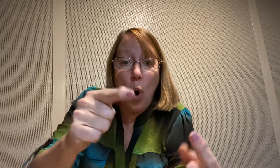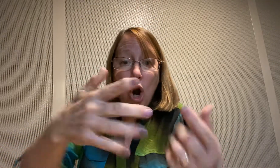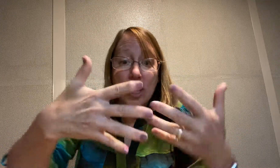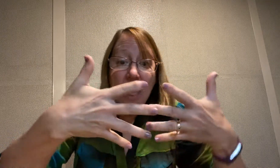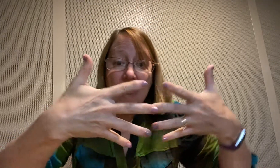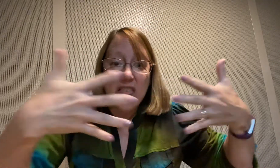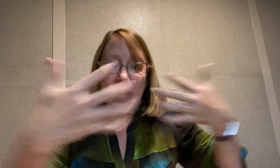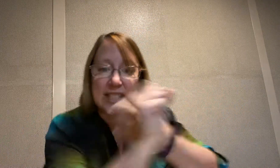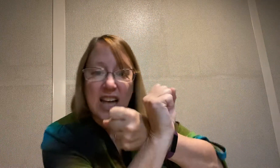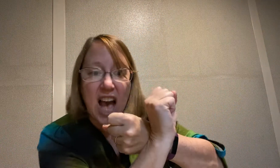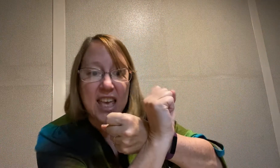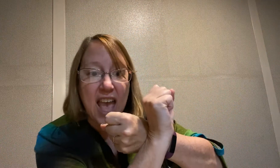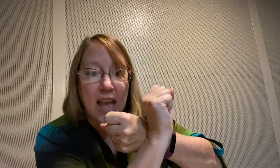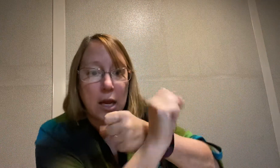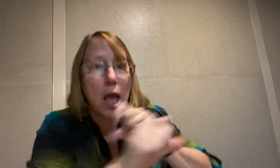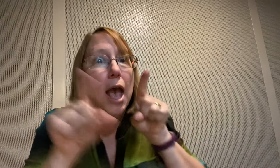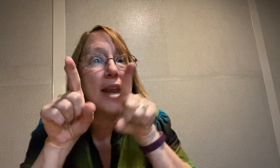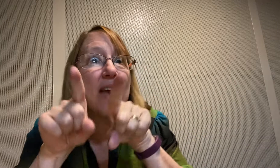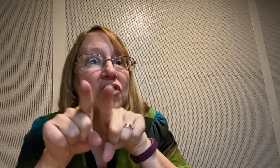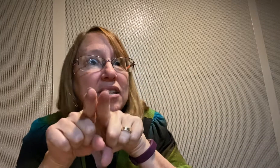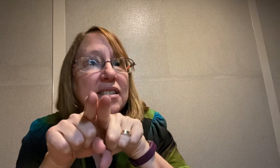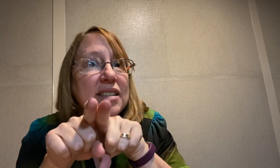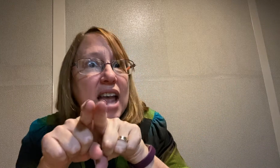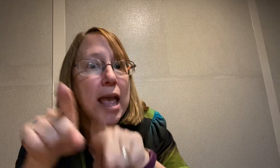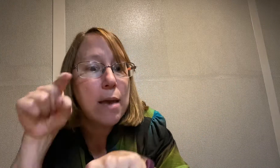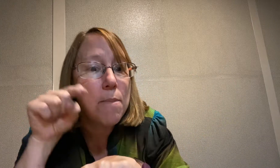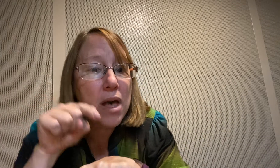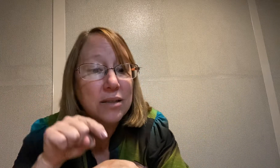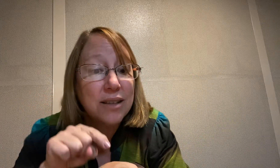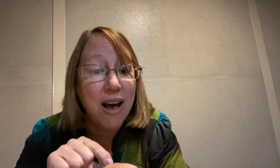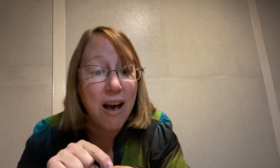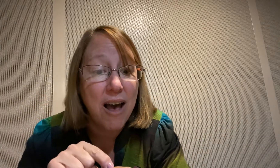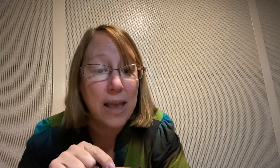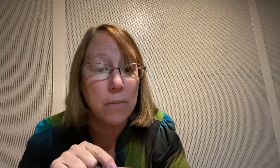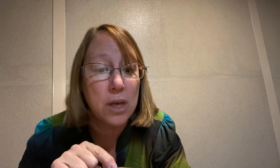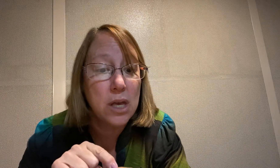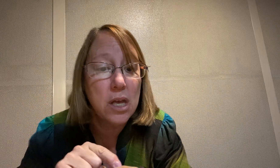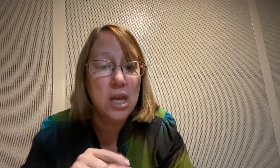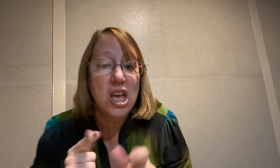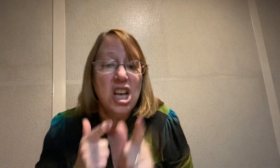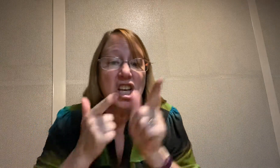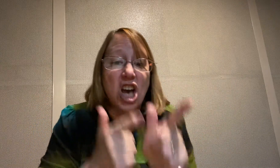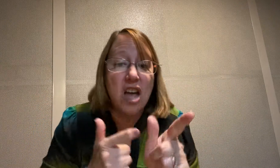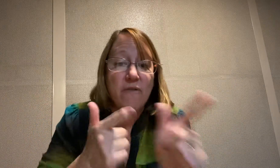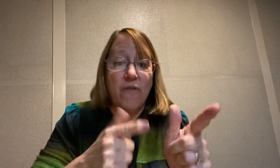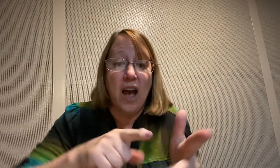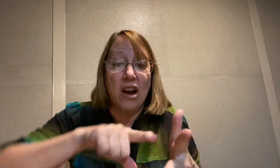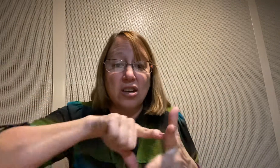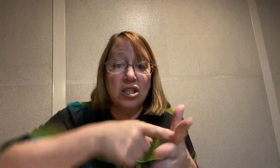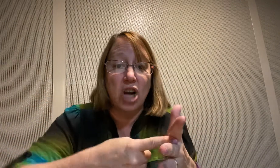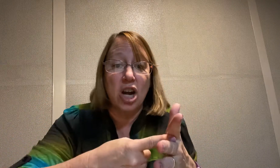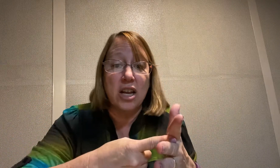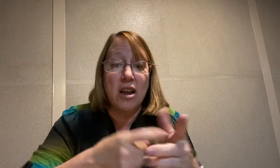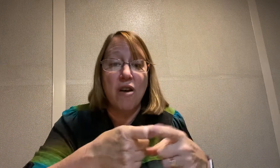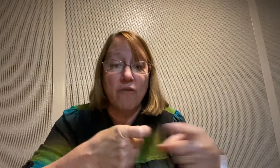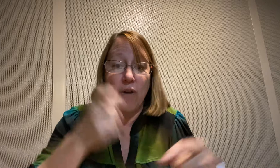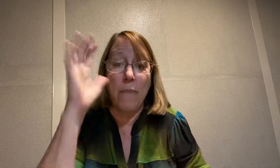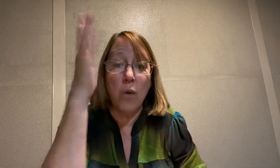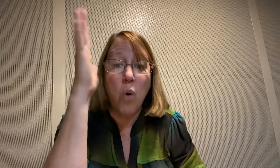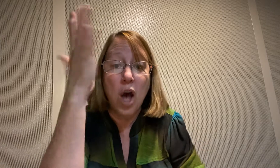toward the stockade. And at the same time, gunfire started from the